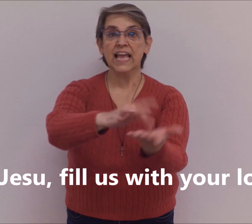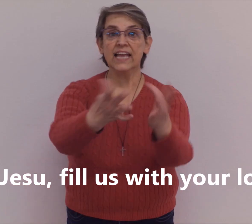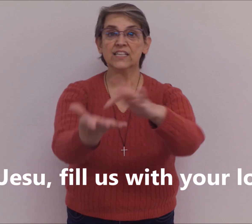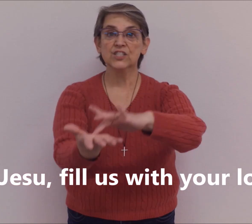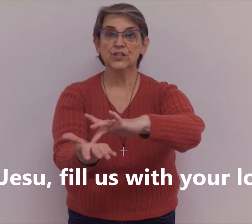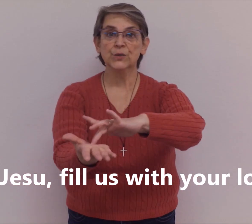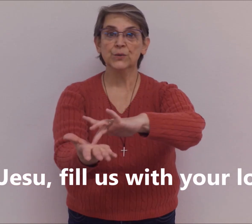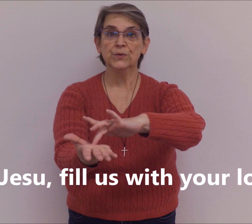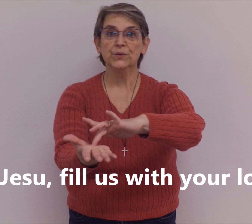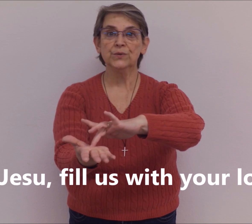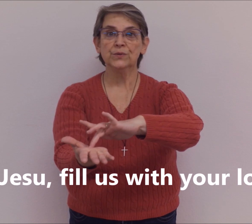Yesu,